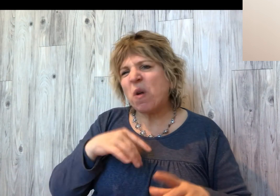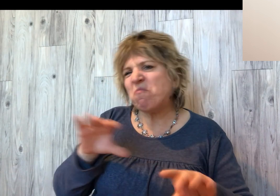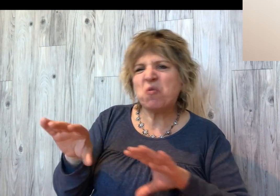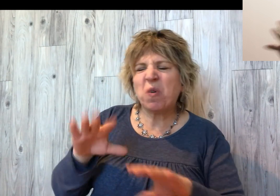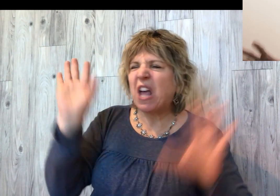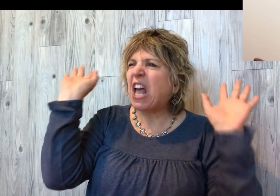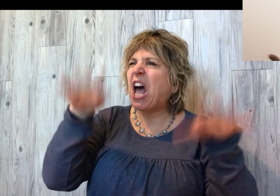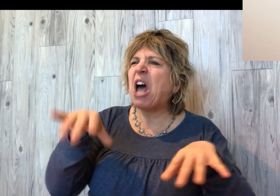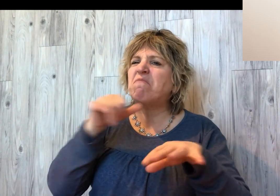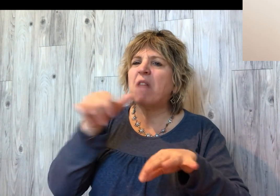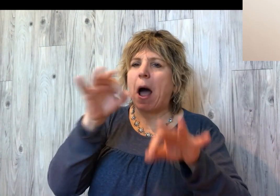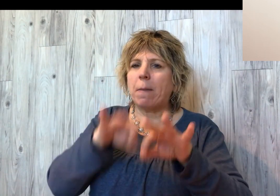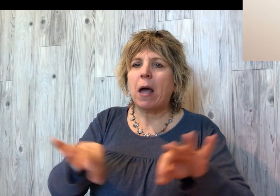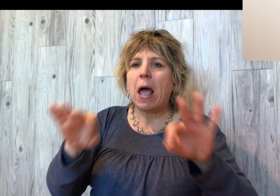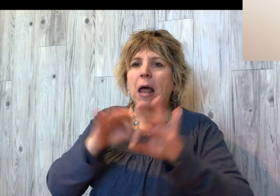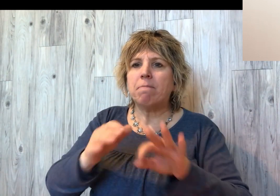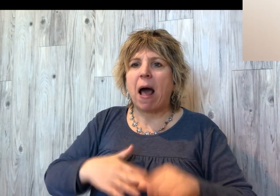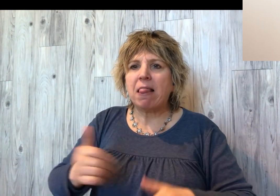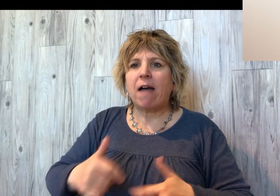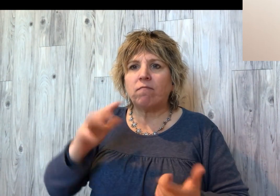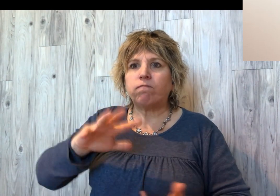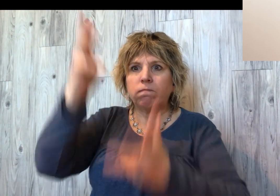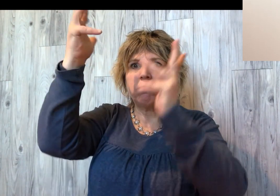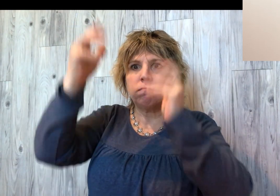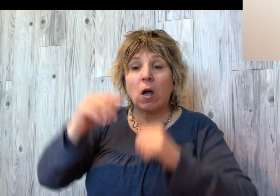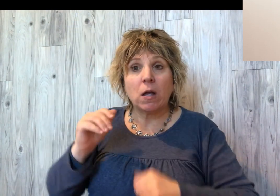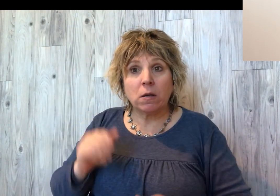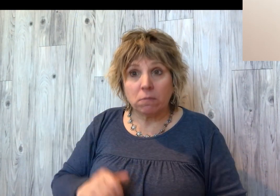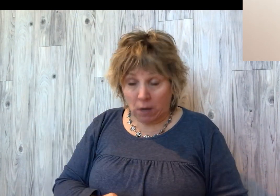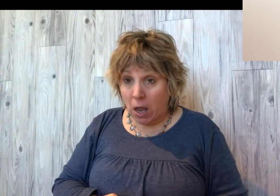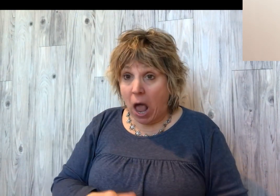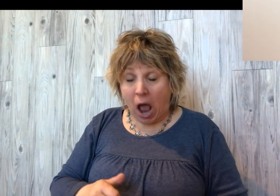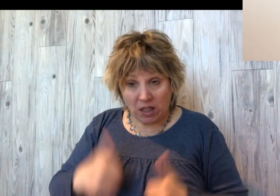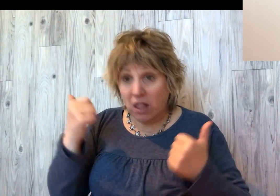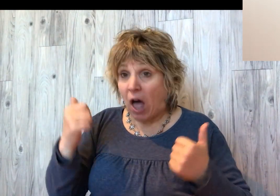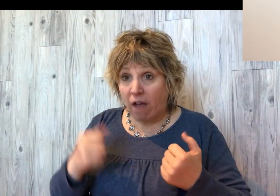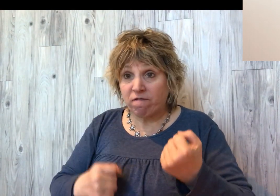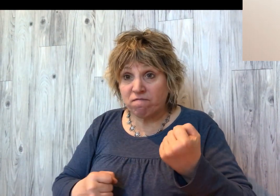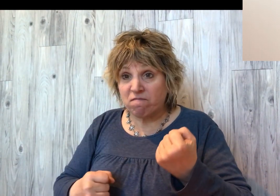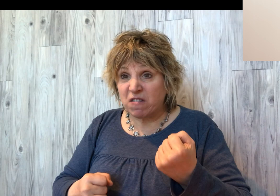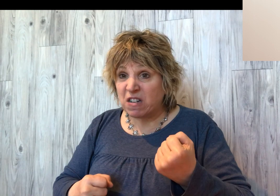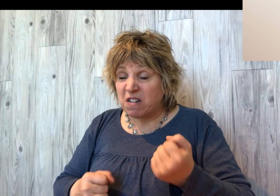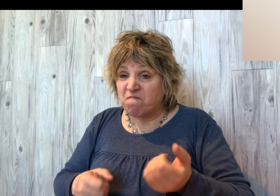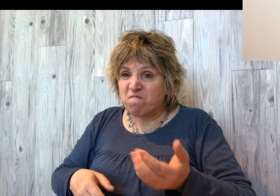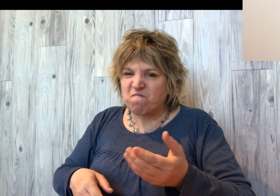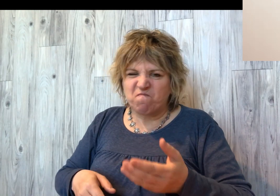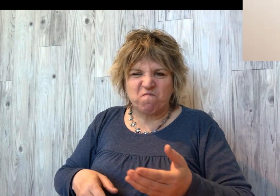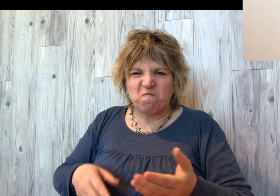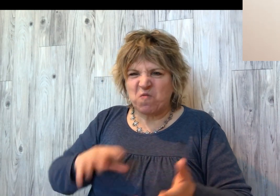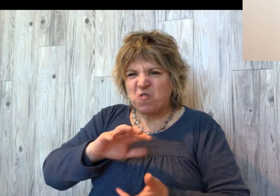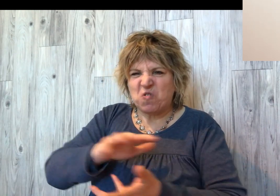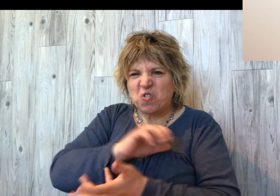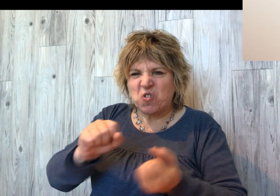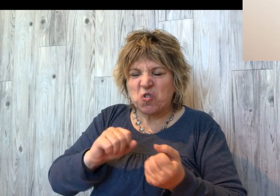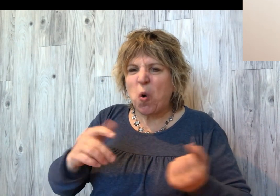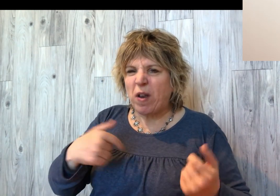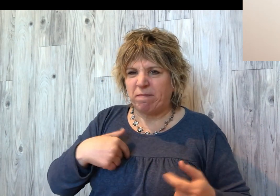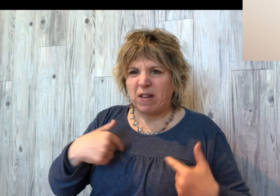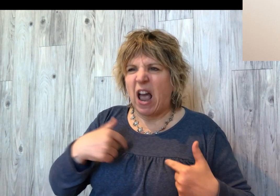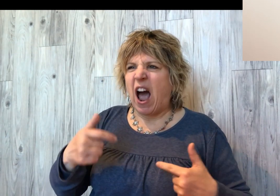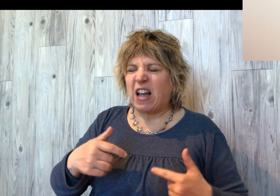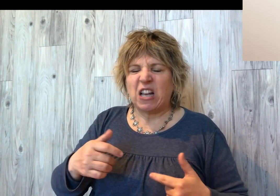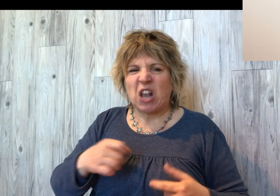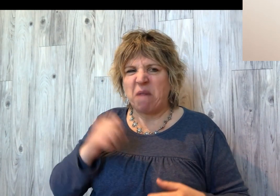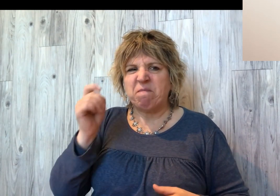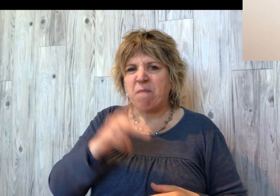what I'm doing. It's no big deal. And I wrecked my life. And life kicked my rear end. I said, I'm not going back to church. They're just going to tell me and make me feel bad,